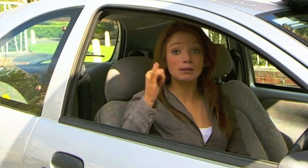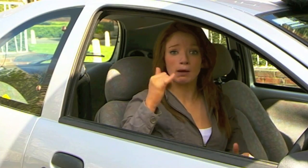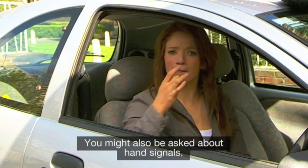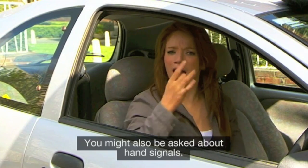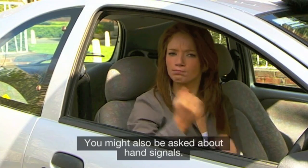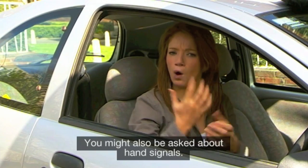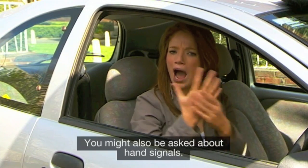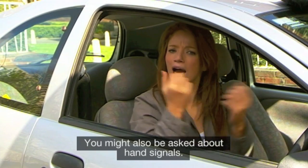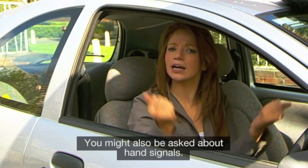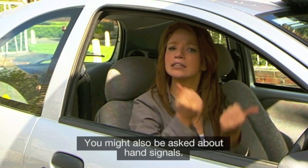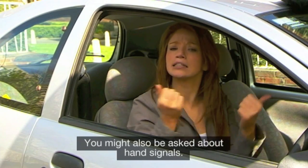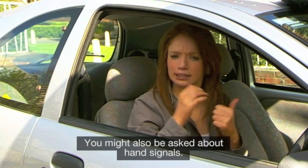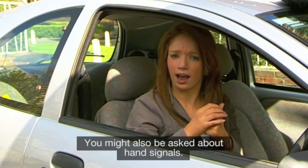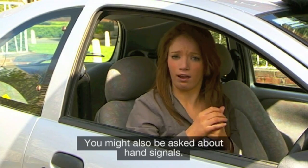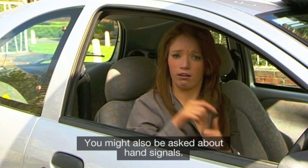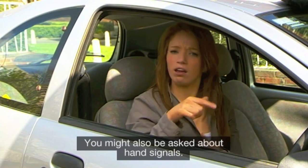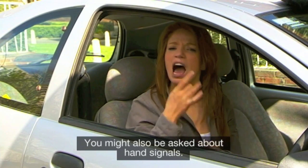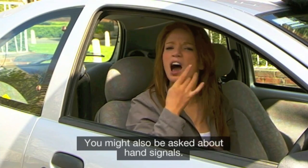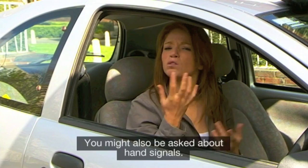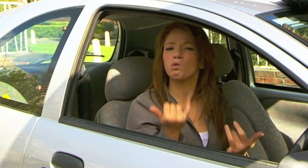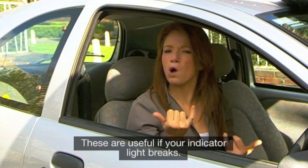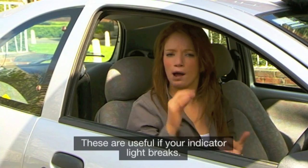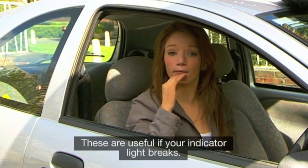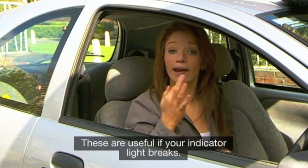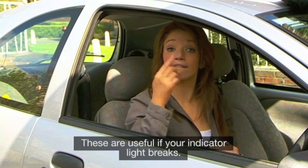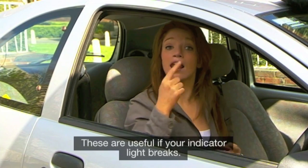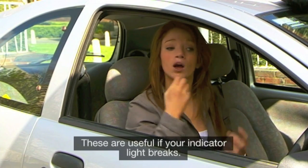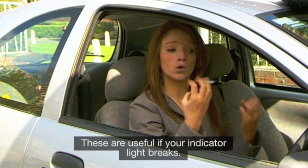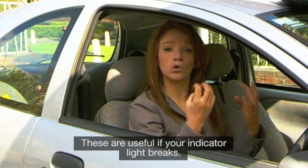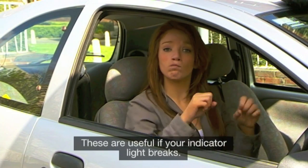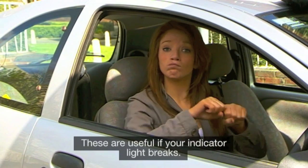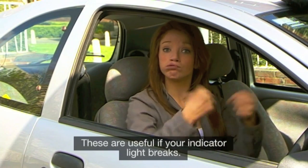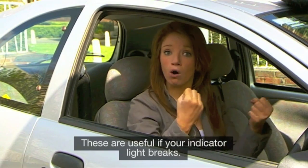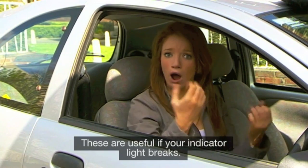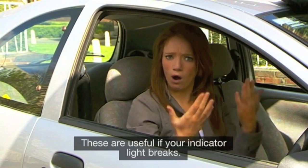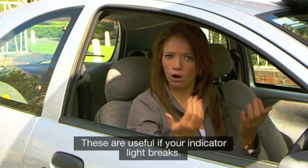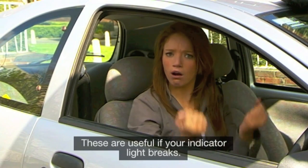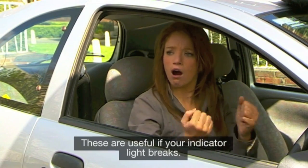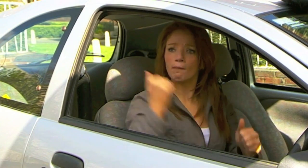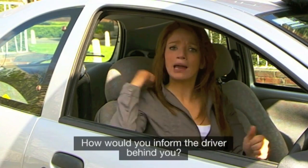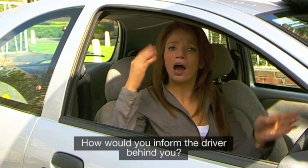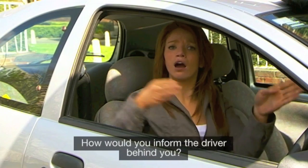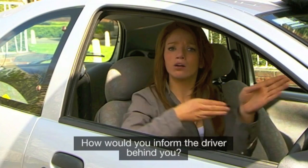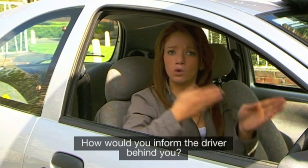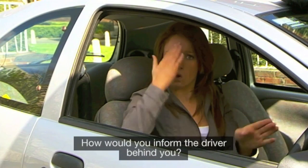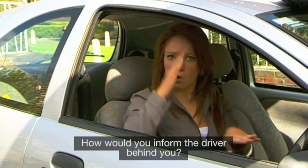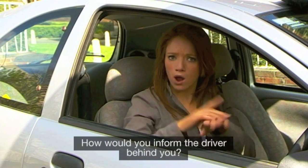You might also be asked about hand signals. These are useful if your indicator light breaks. How would you inform the driver behind